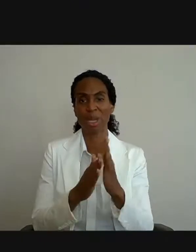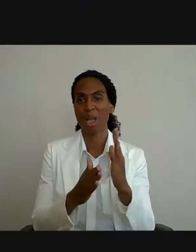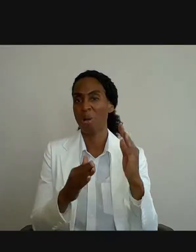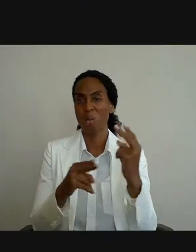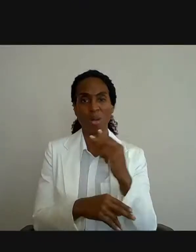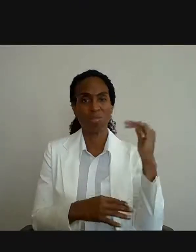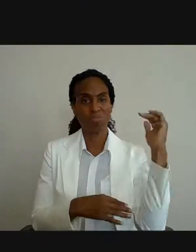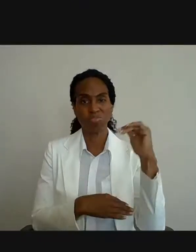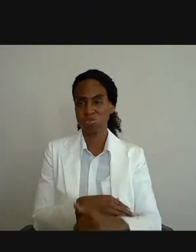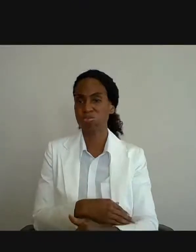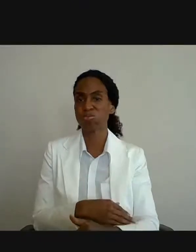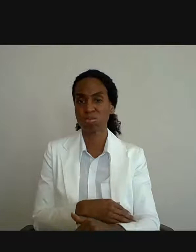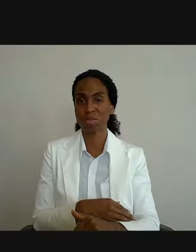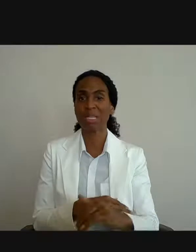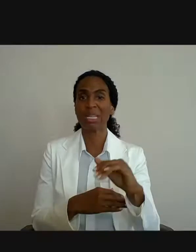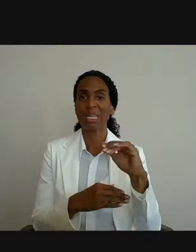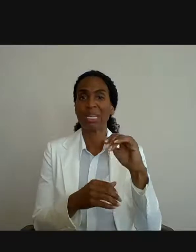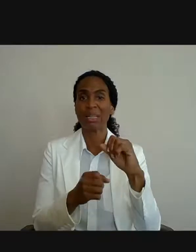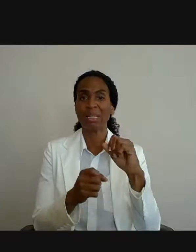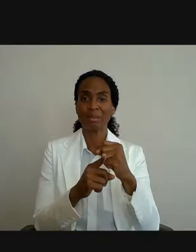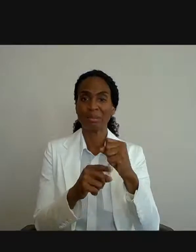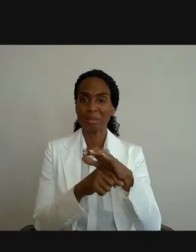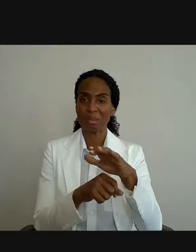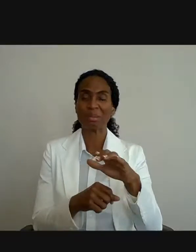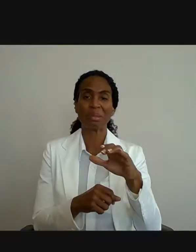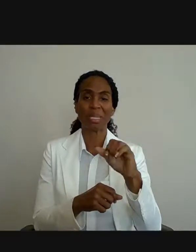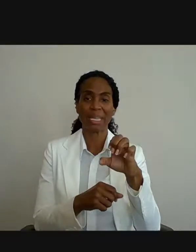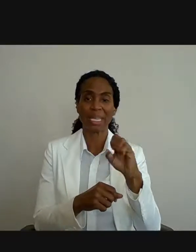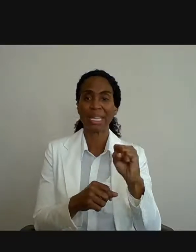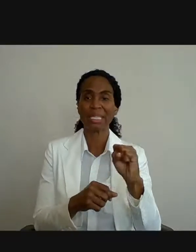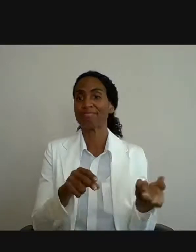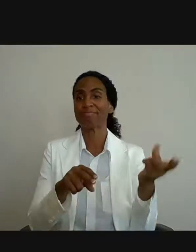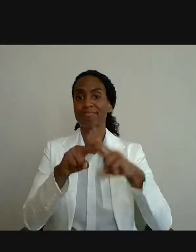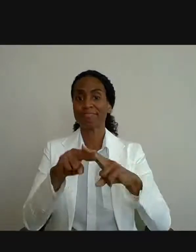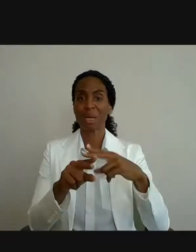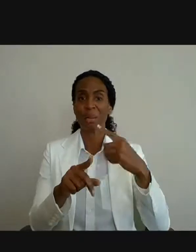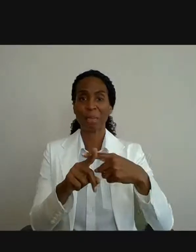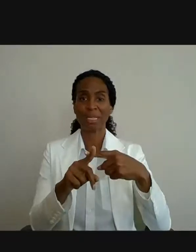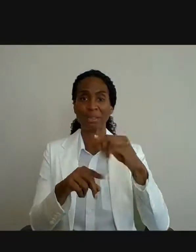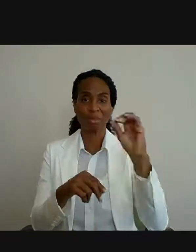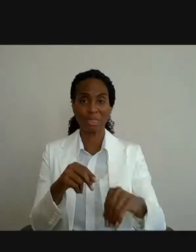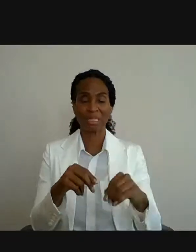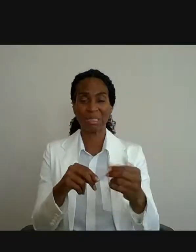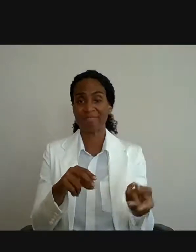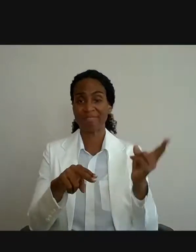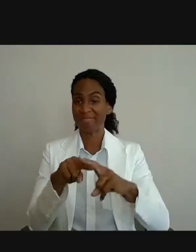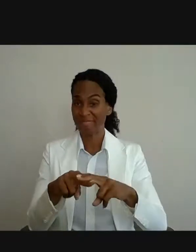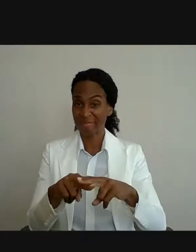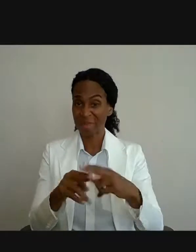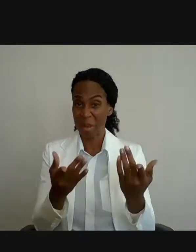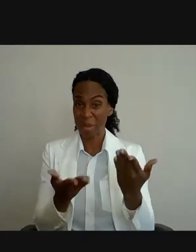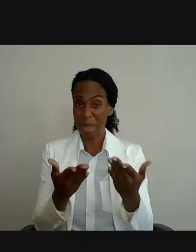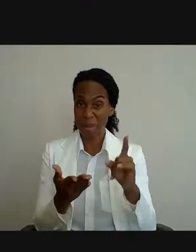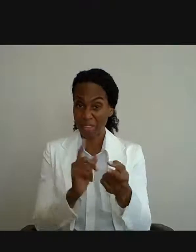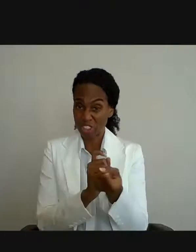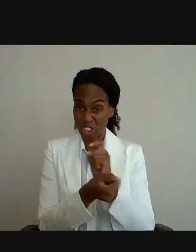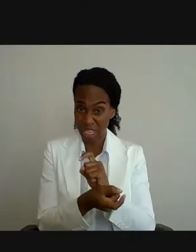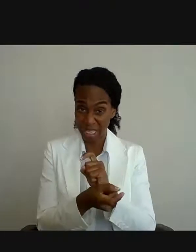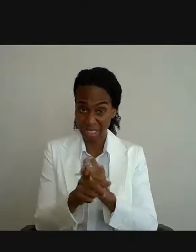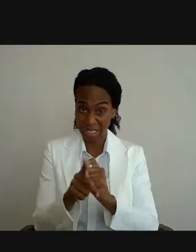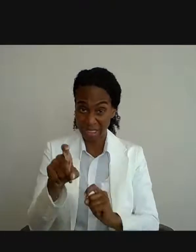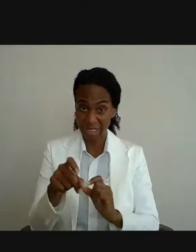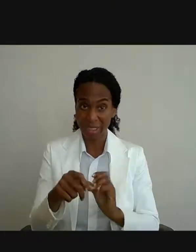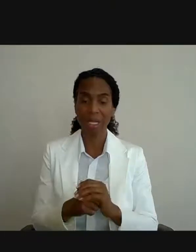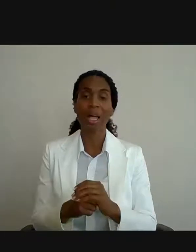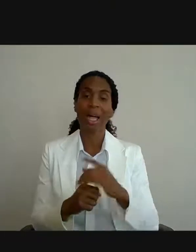future and things, cases go up, positivity rate goes up? So I'll take a first snap at it and Paul can pipe in. I